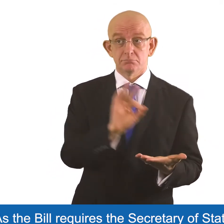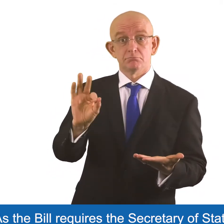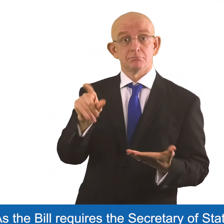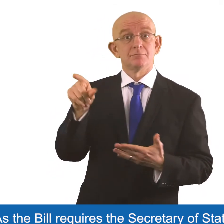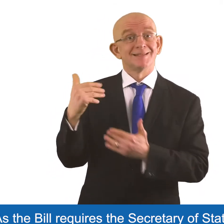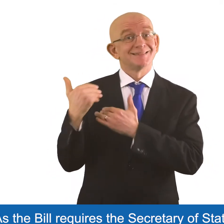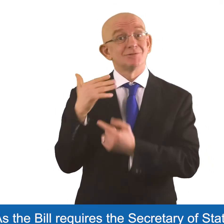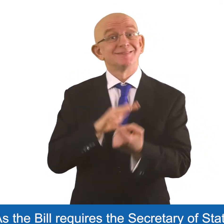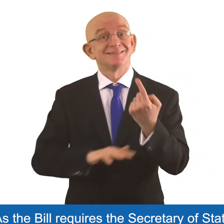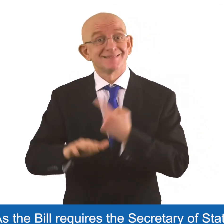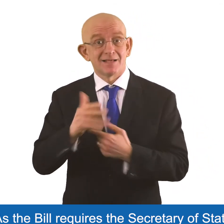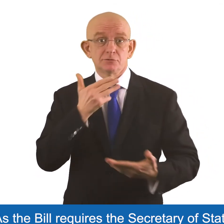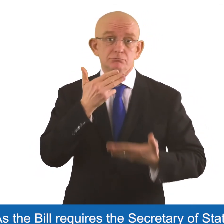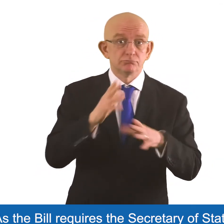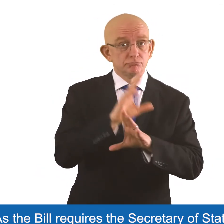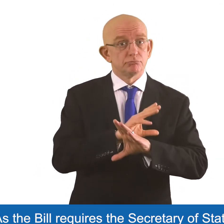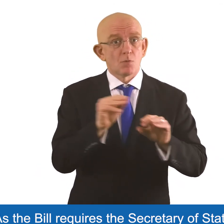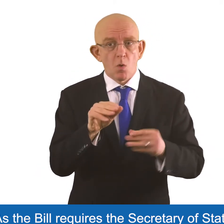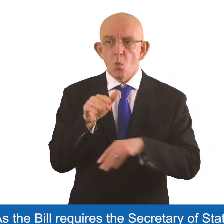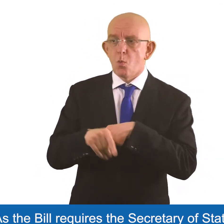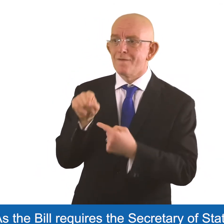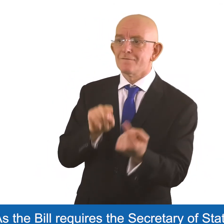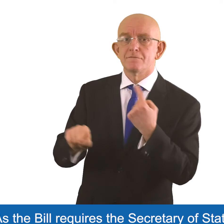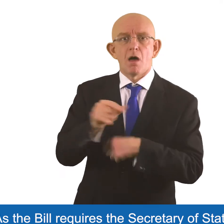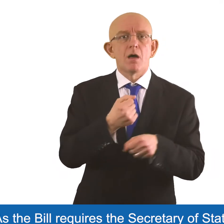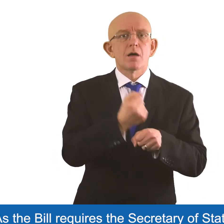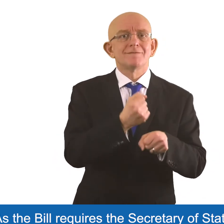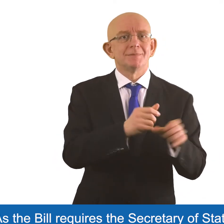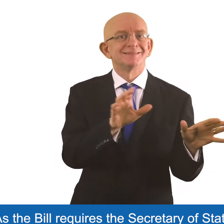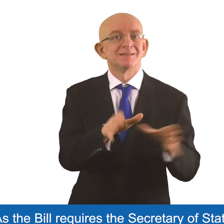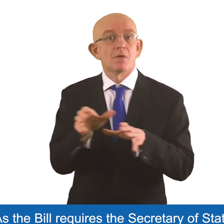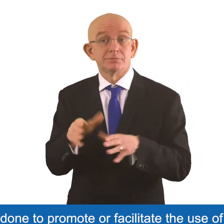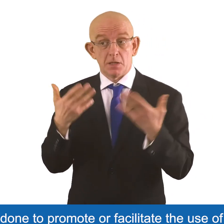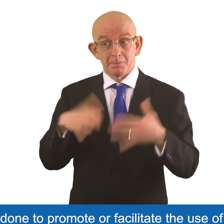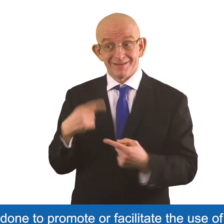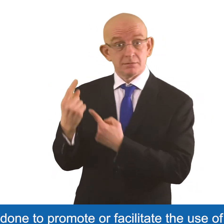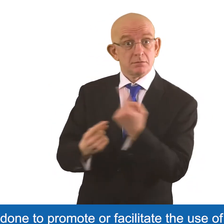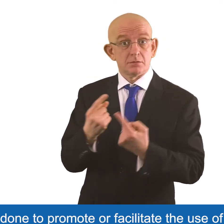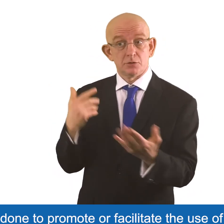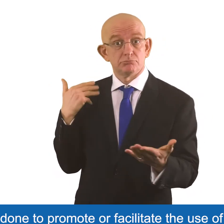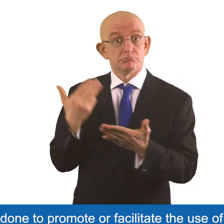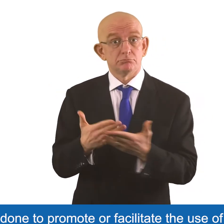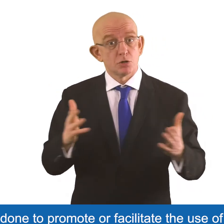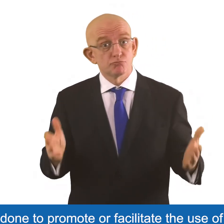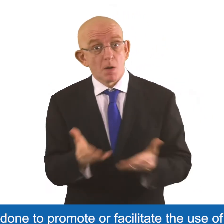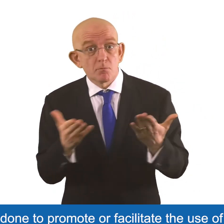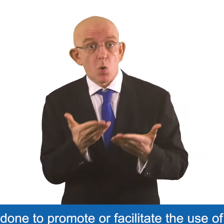As the bill requires the Secretary of State to report on what each relevant government department has done to promote or facilitate the